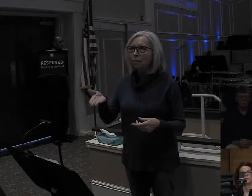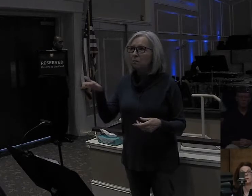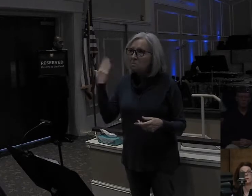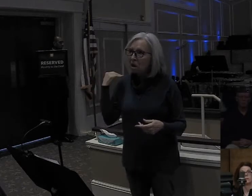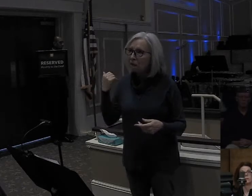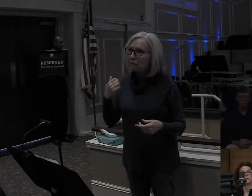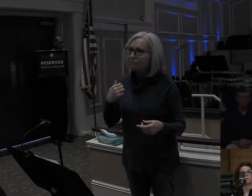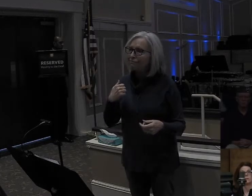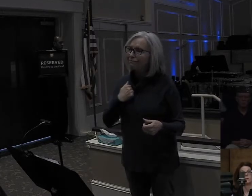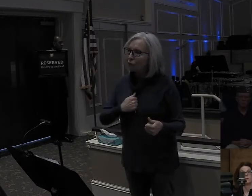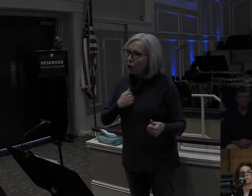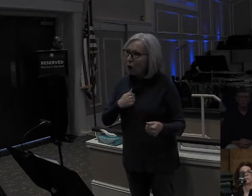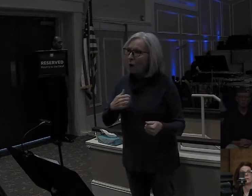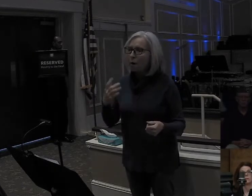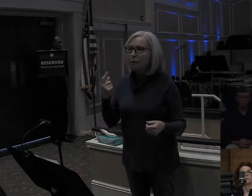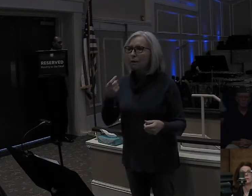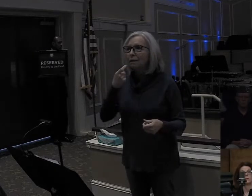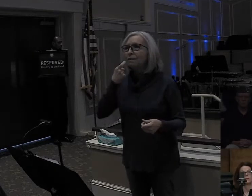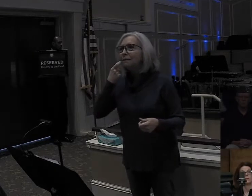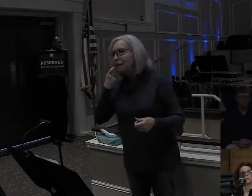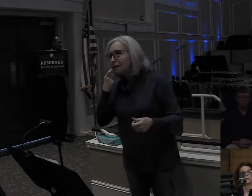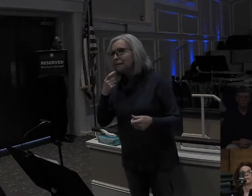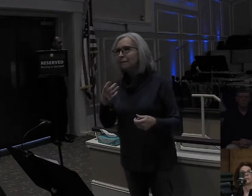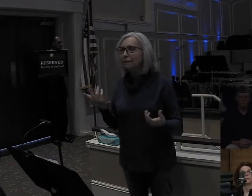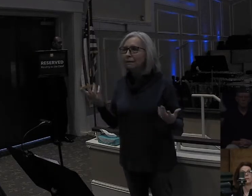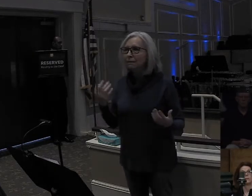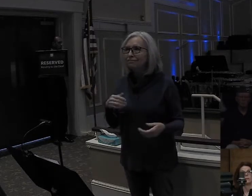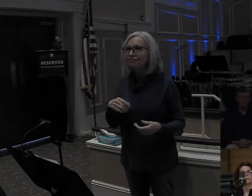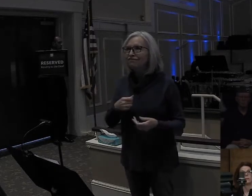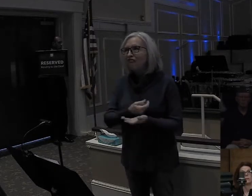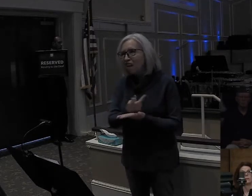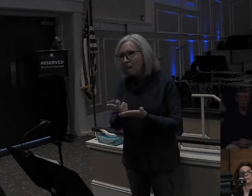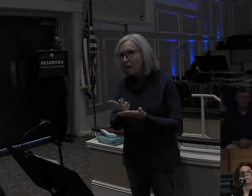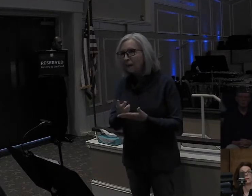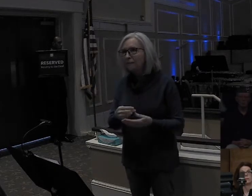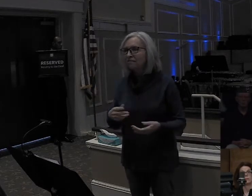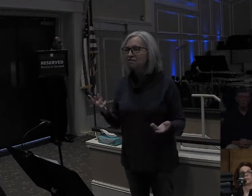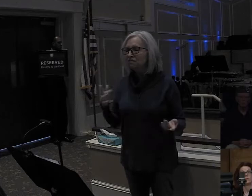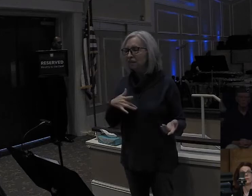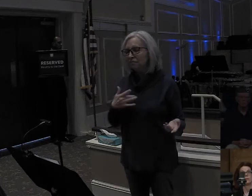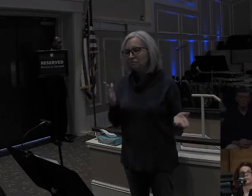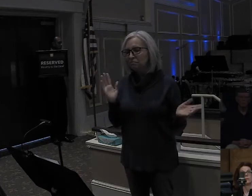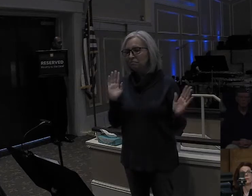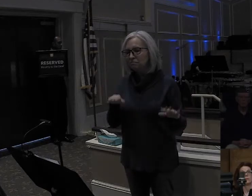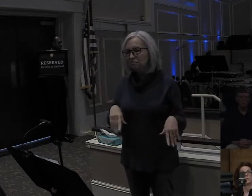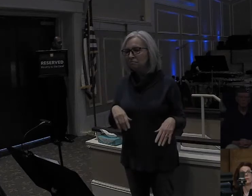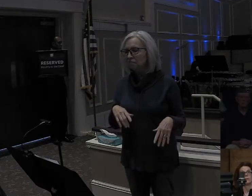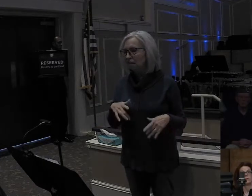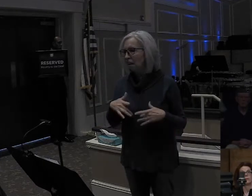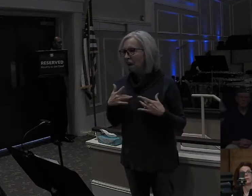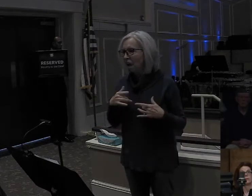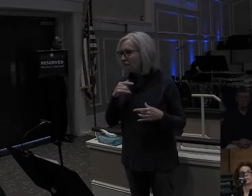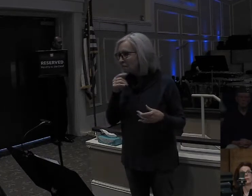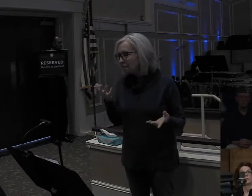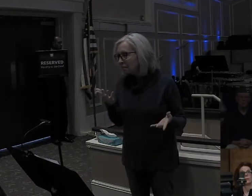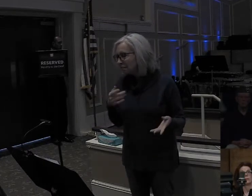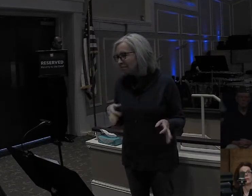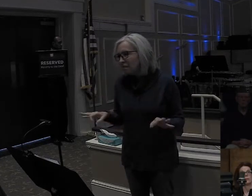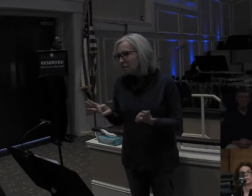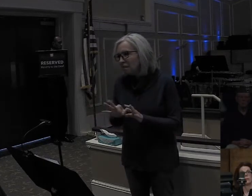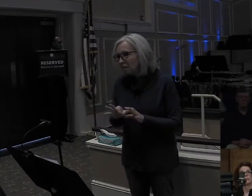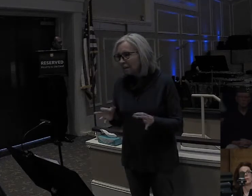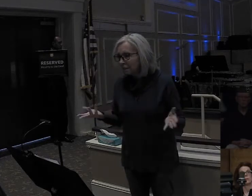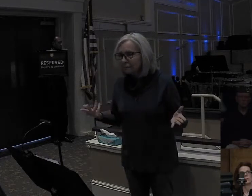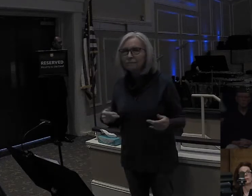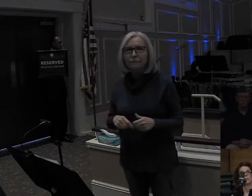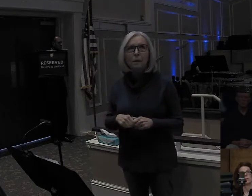because of some kind of addiction or something like that. And ultimately, he just feels very apathetic towards his life. And that's most of the people that I interact